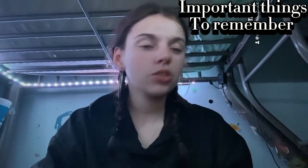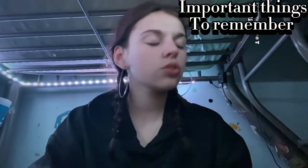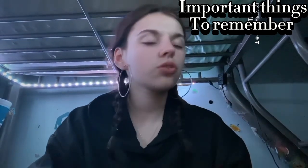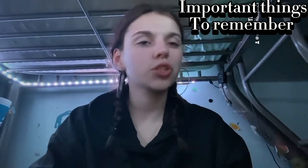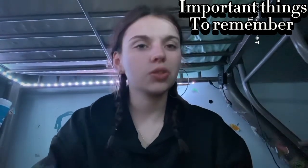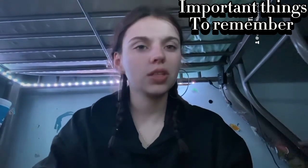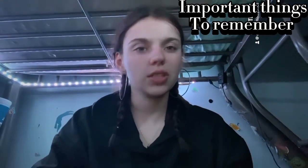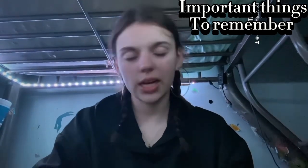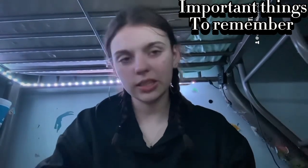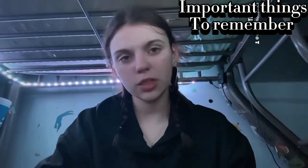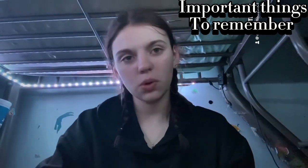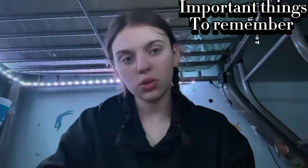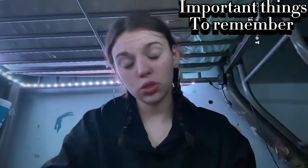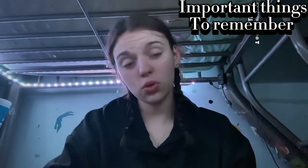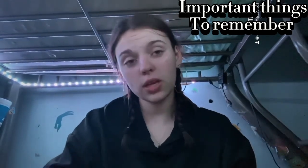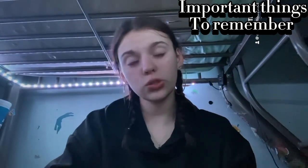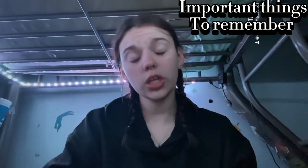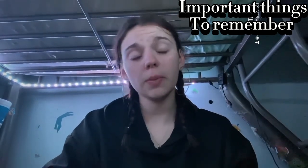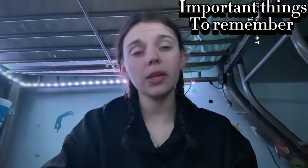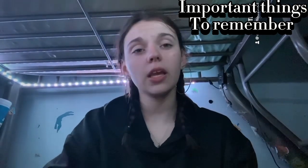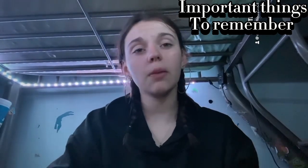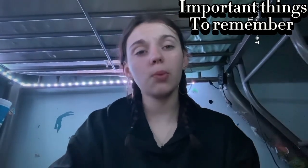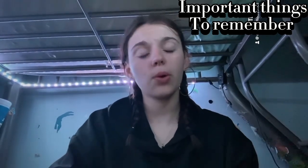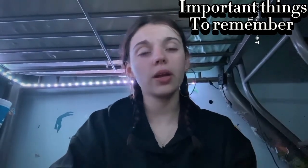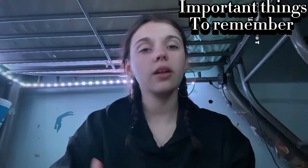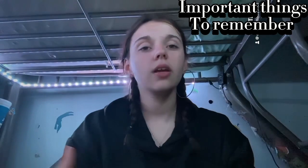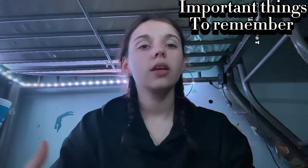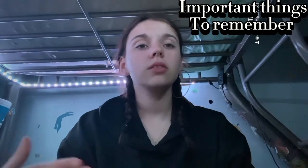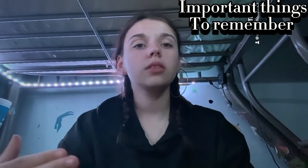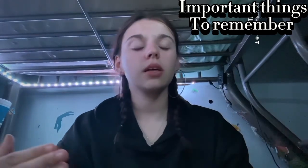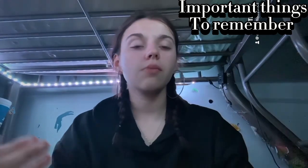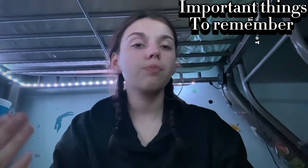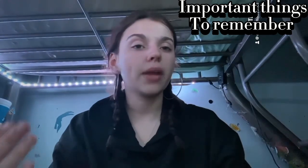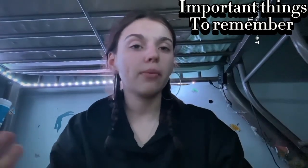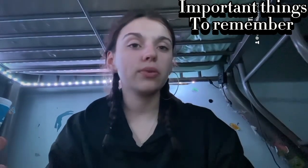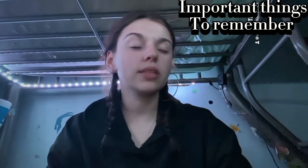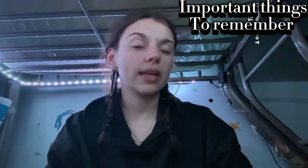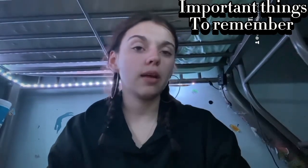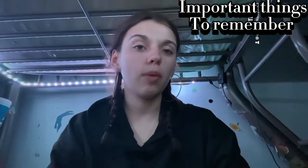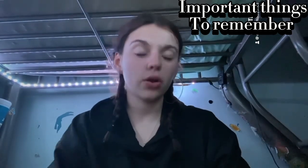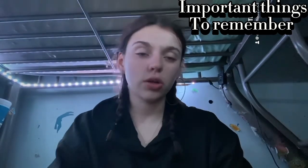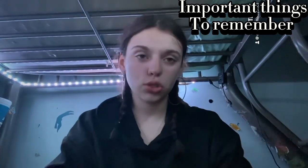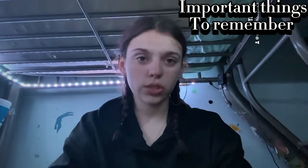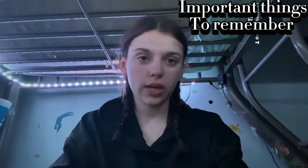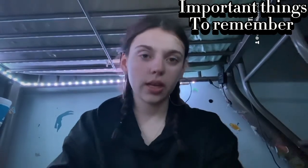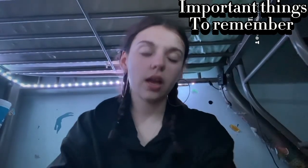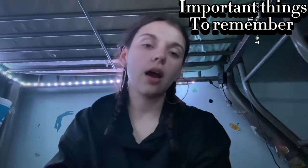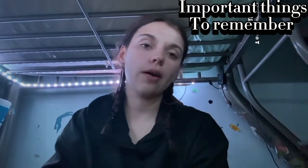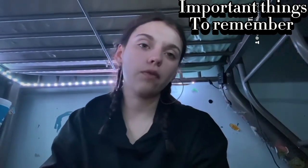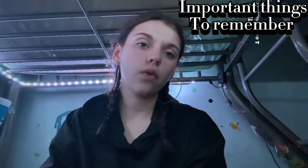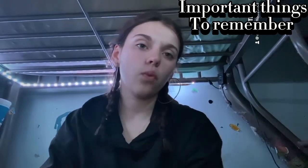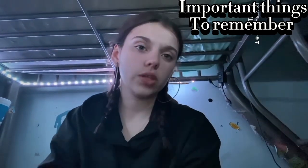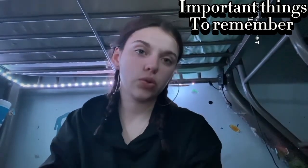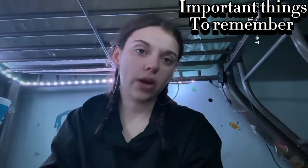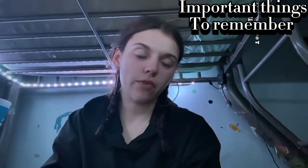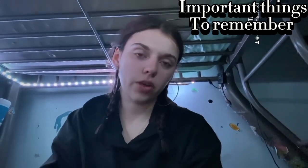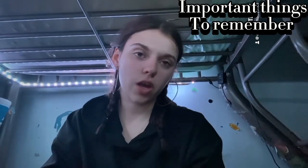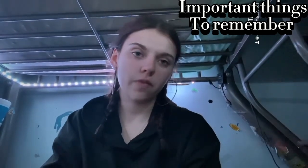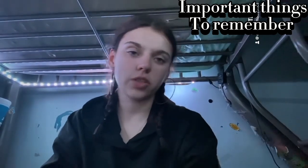or using sign, these both two things are going to be important to be able to get a better understanding of when you are having a